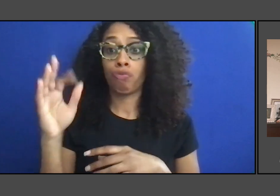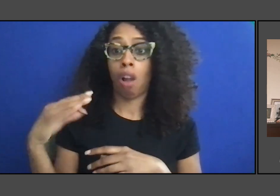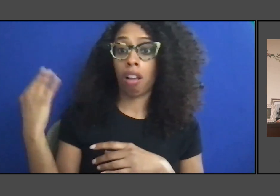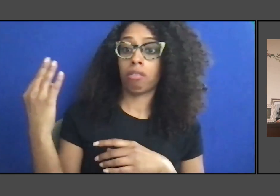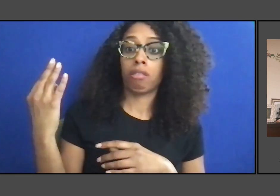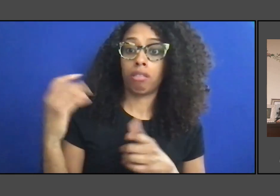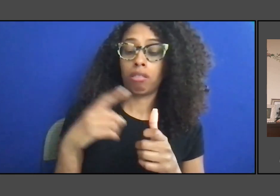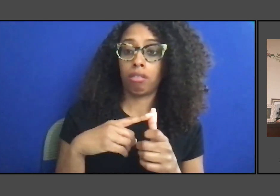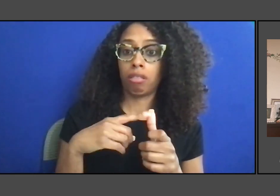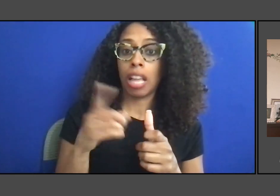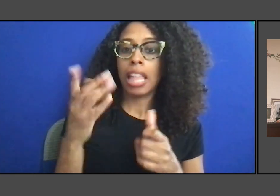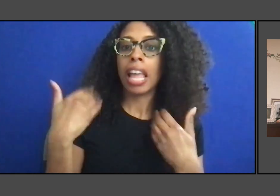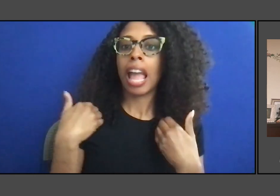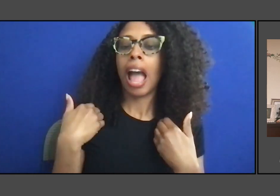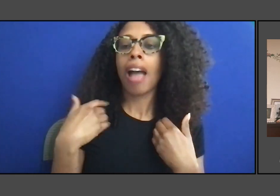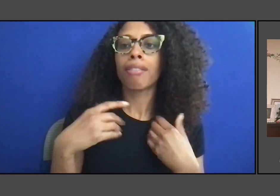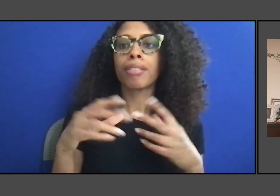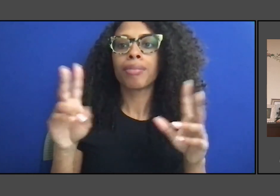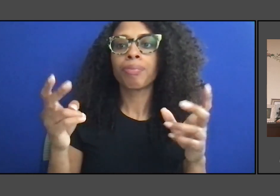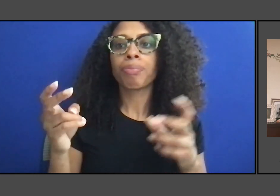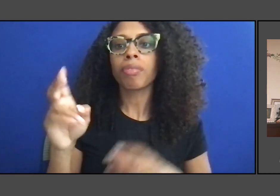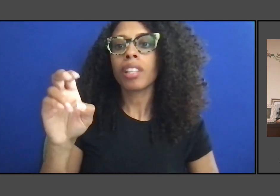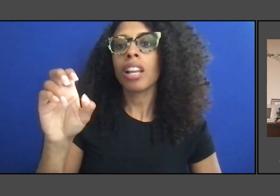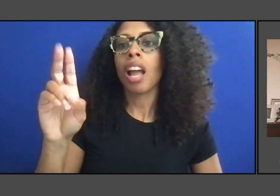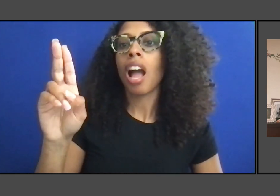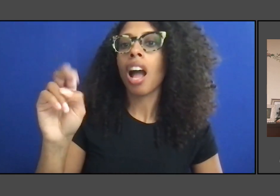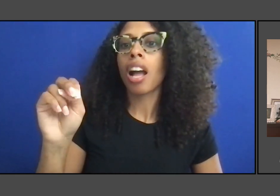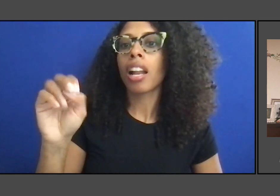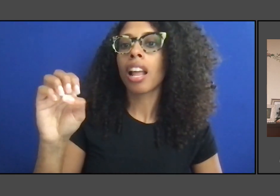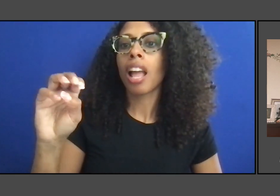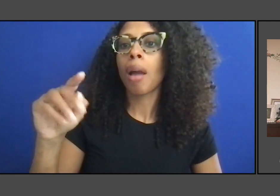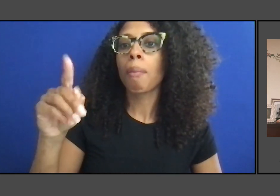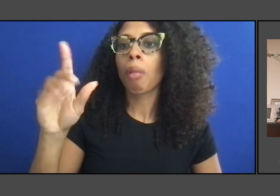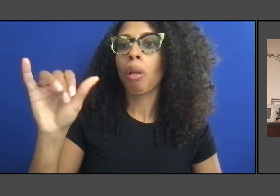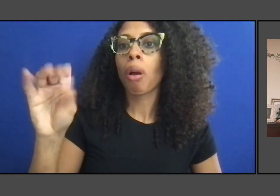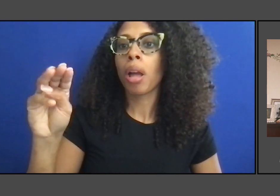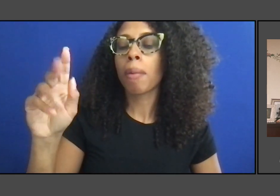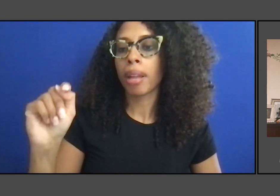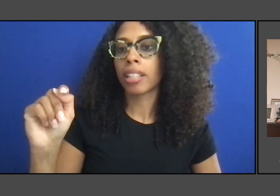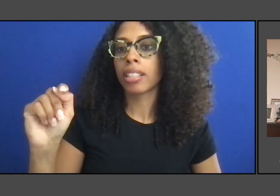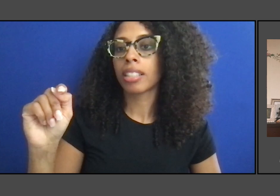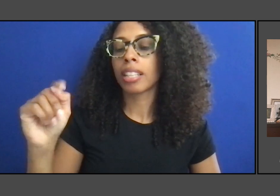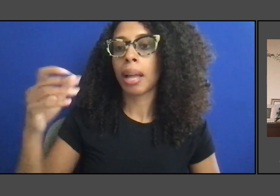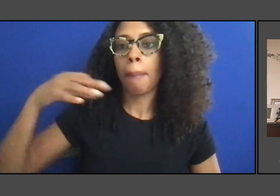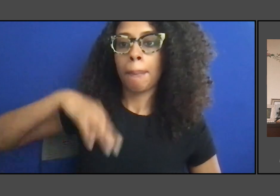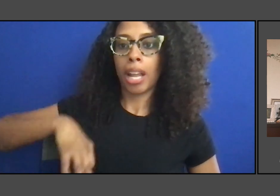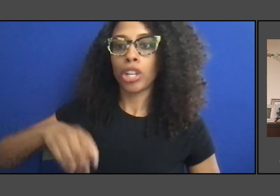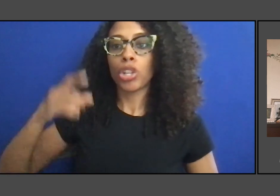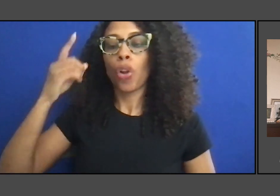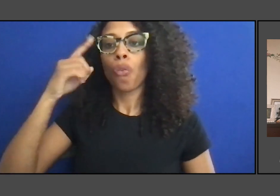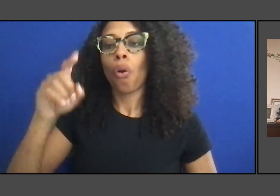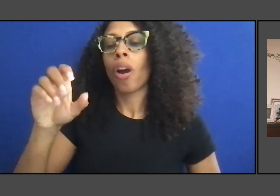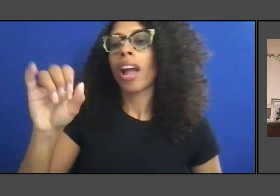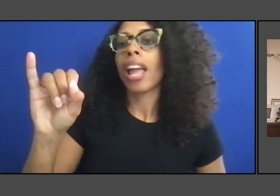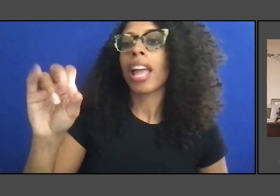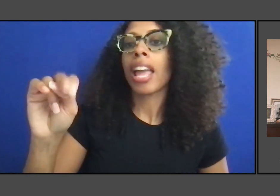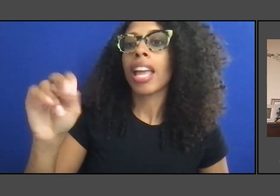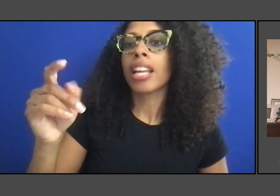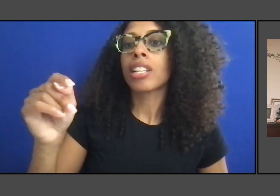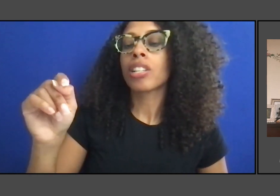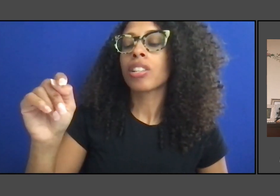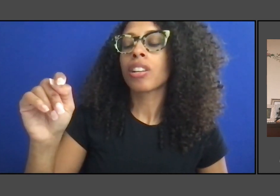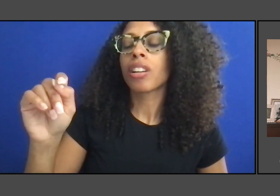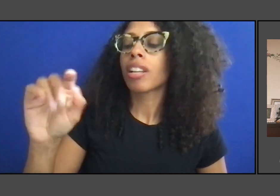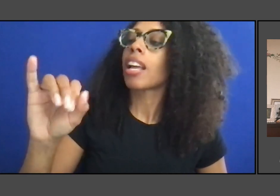the unemployment benefits for intermittent workers. And it's addressing like when